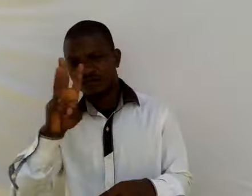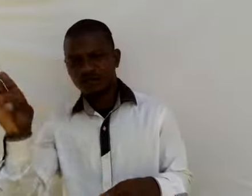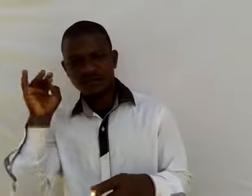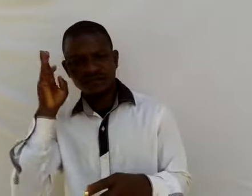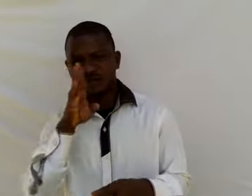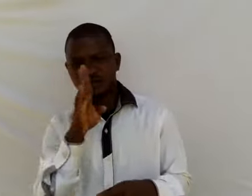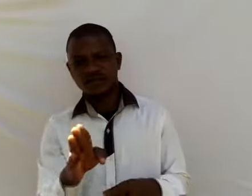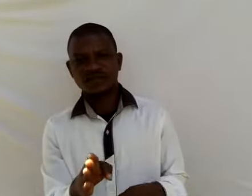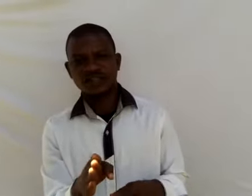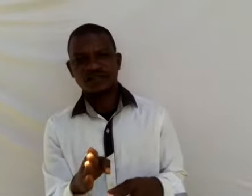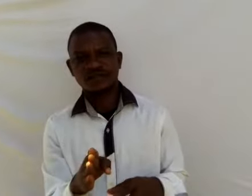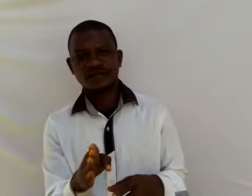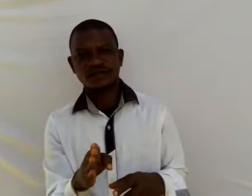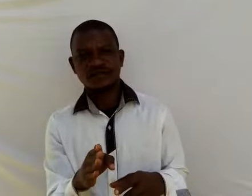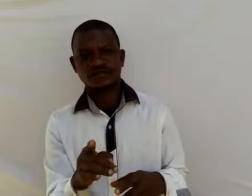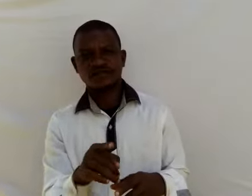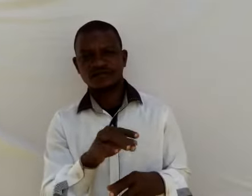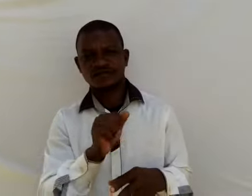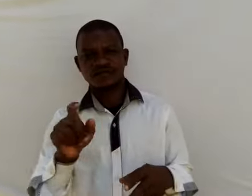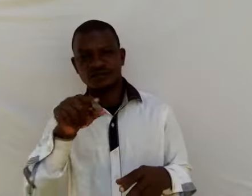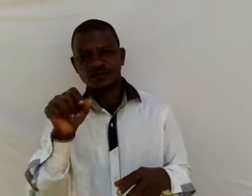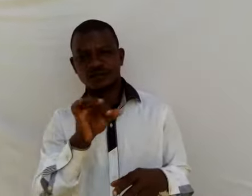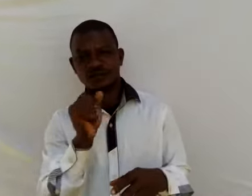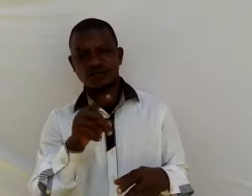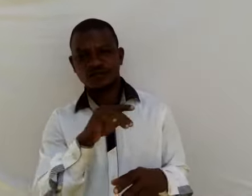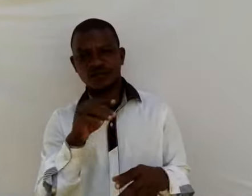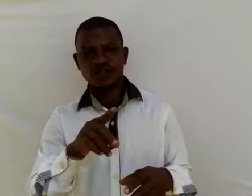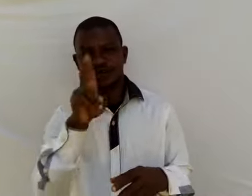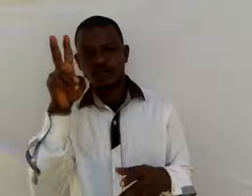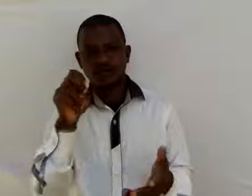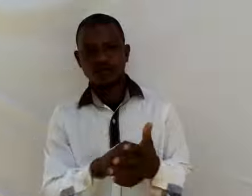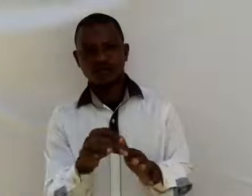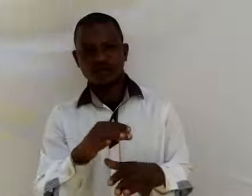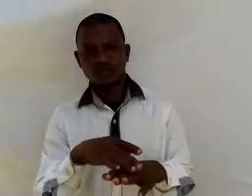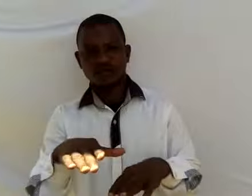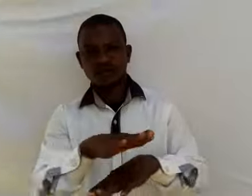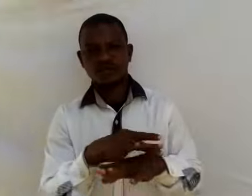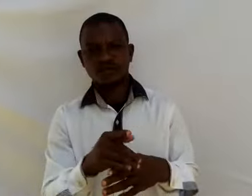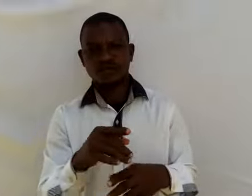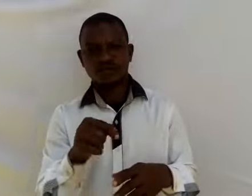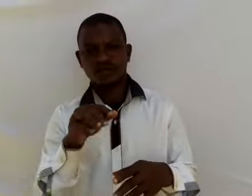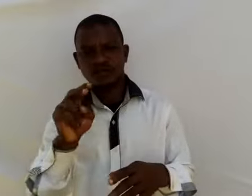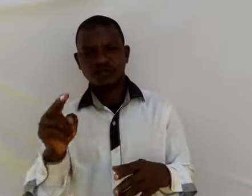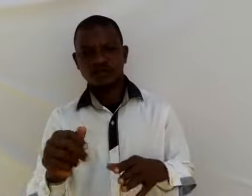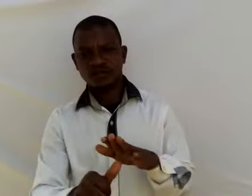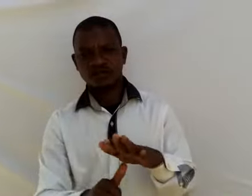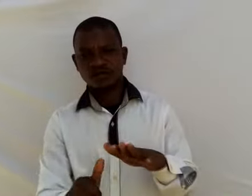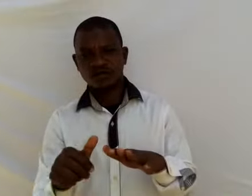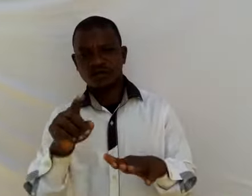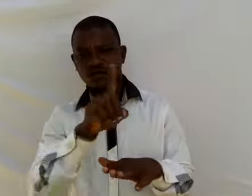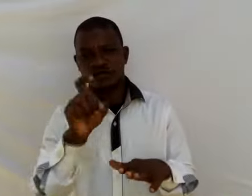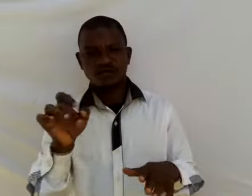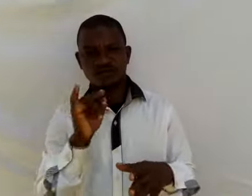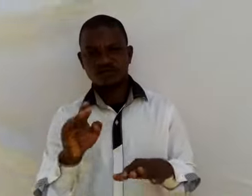be a quarter of 2,000 all over half of 100, which gives us